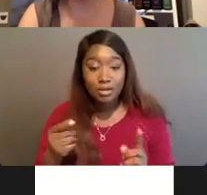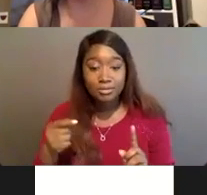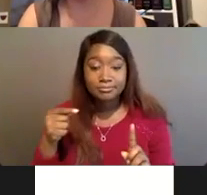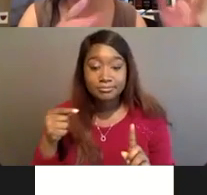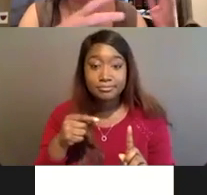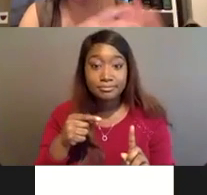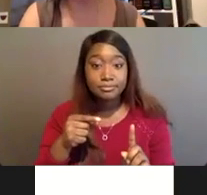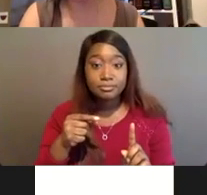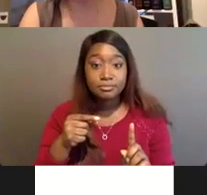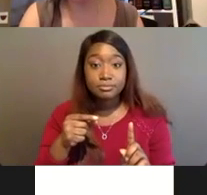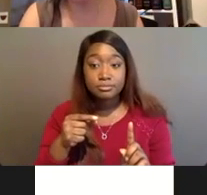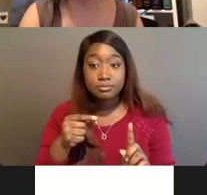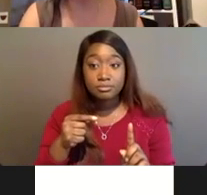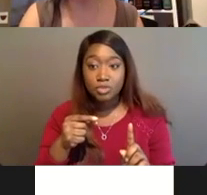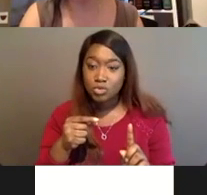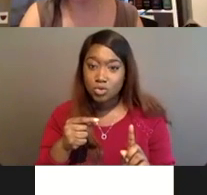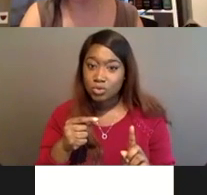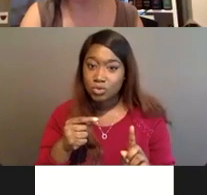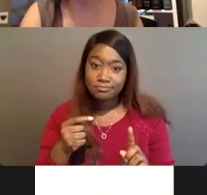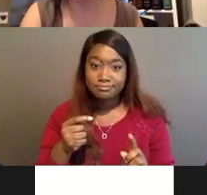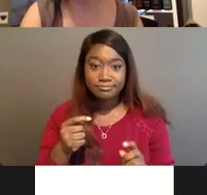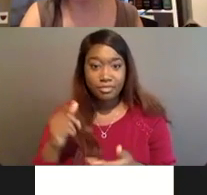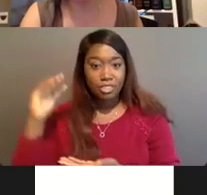just shedding extra water.